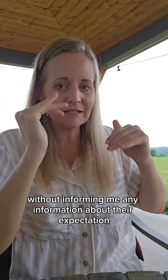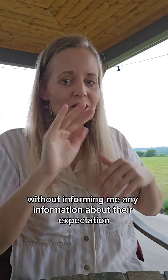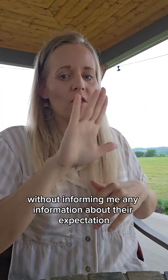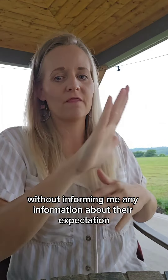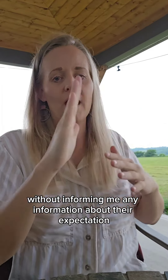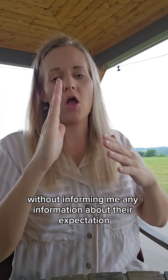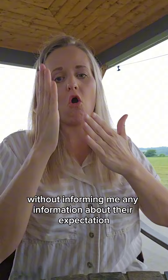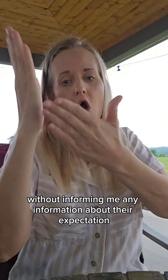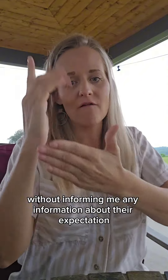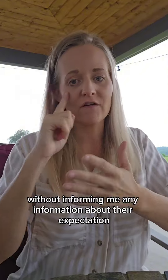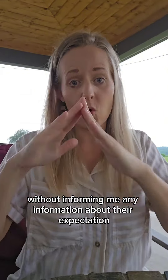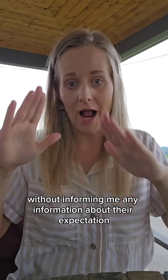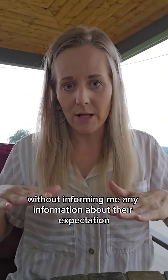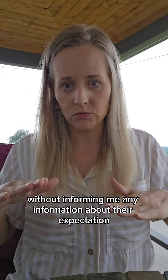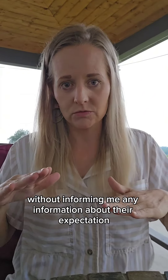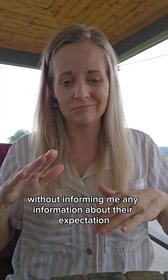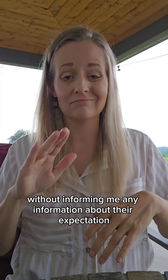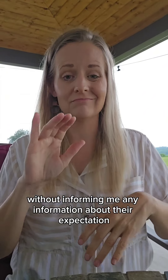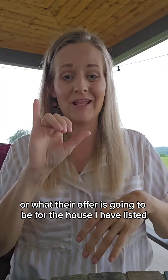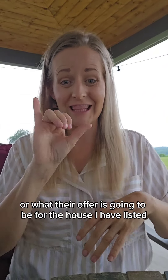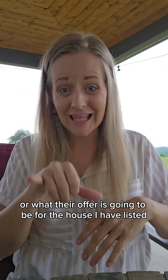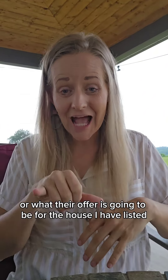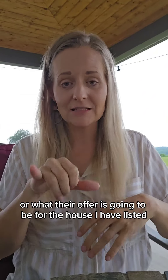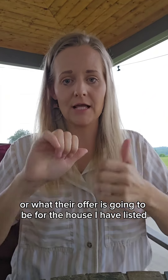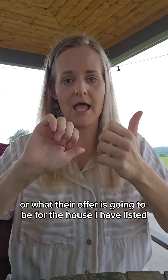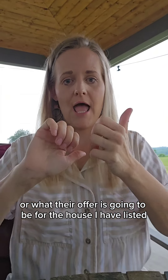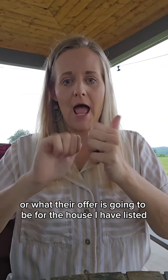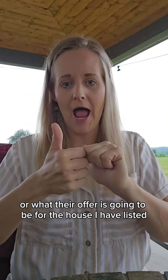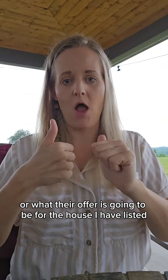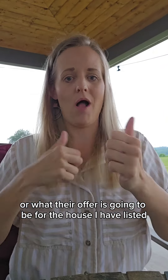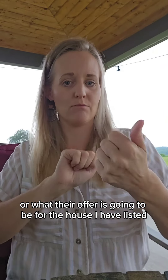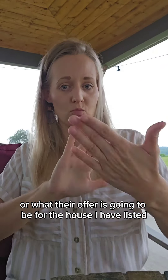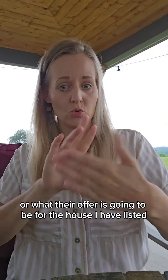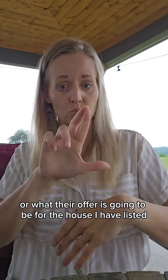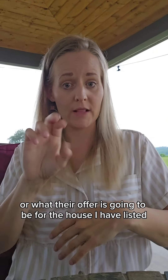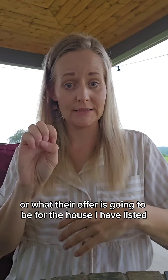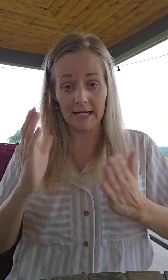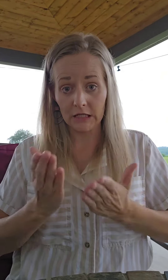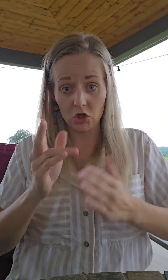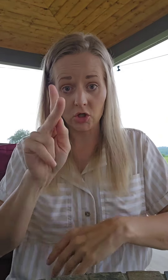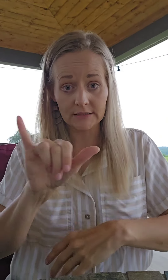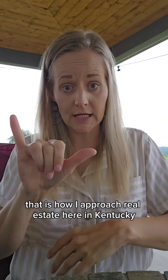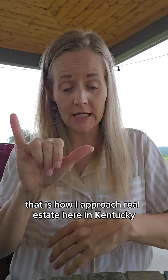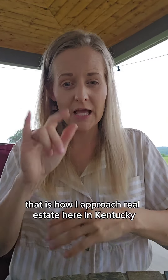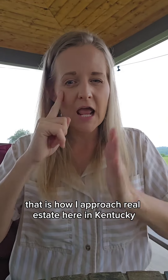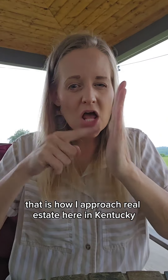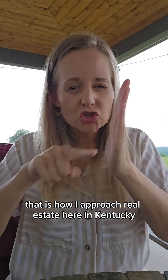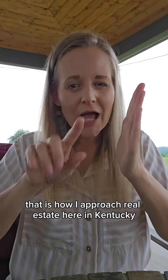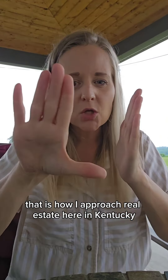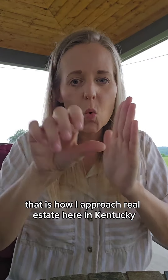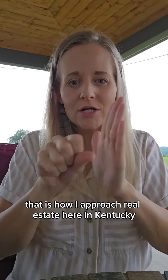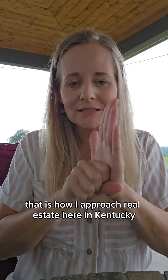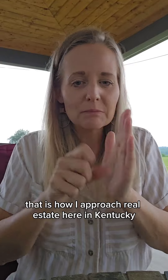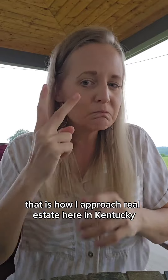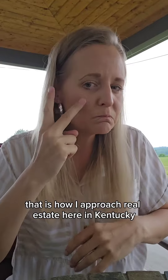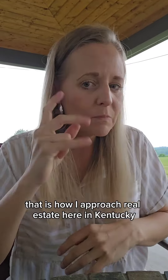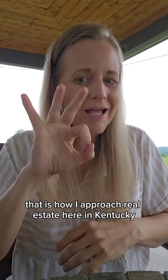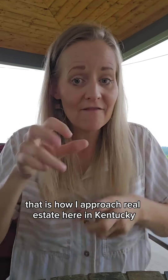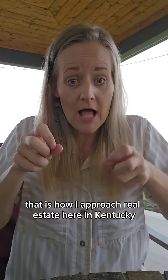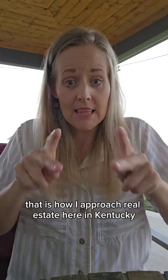me any information about their expectation or what their offer is going to be for the house I have listed. That is how I approach real estate here in Kentucky. You